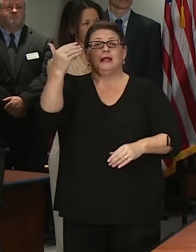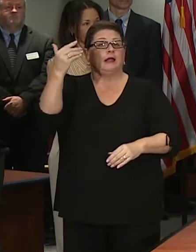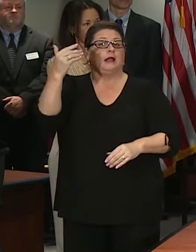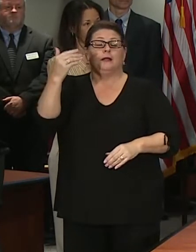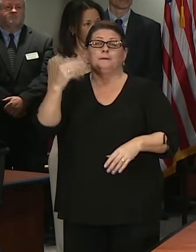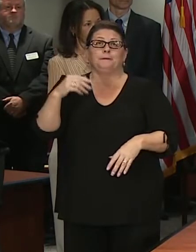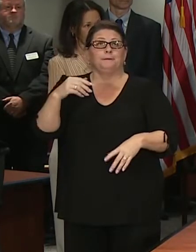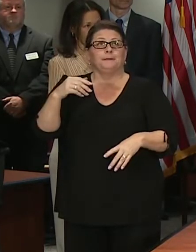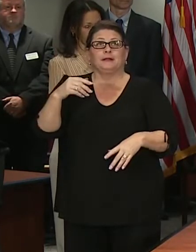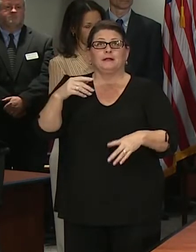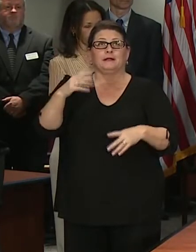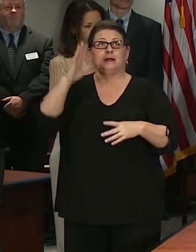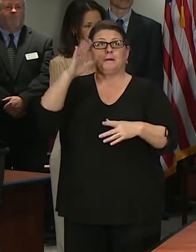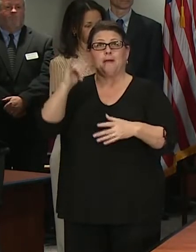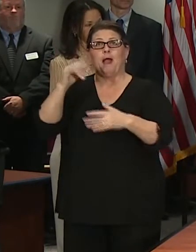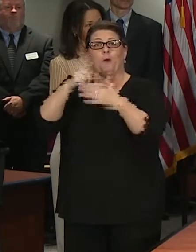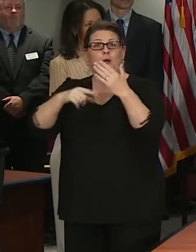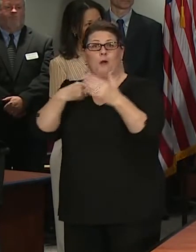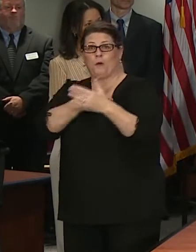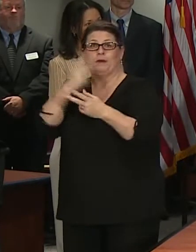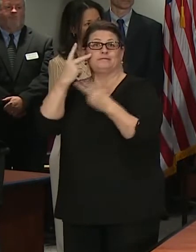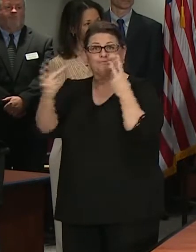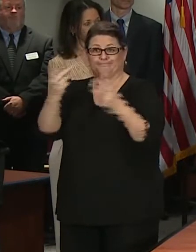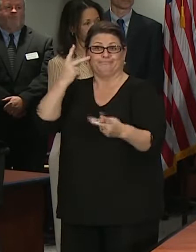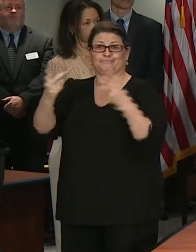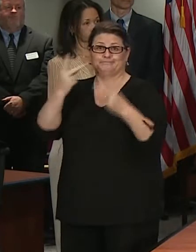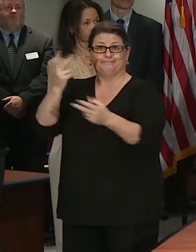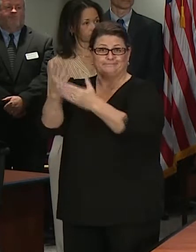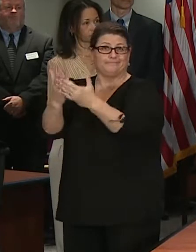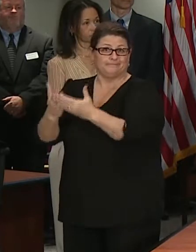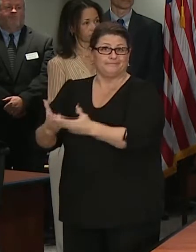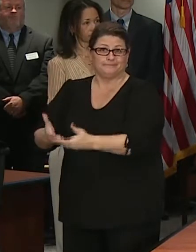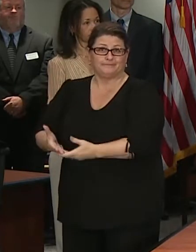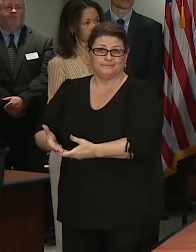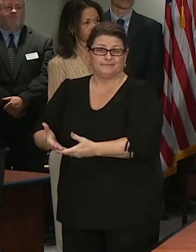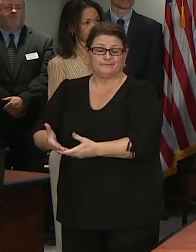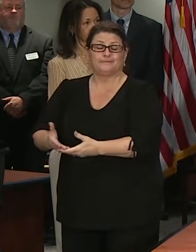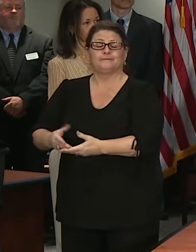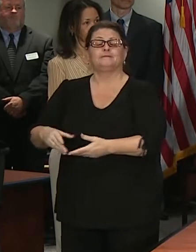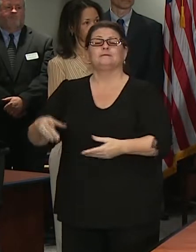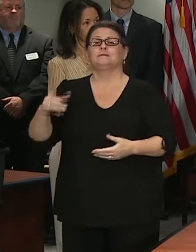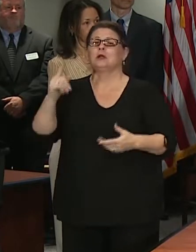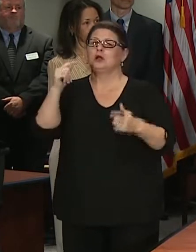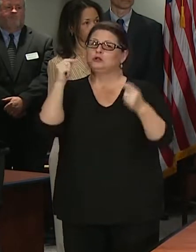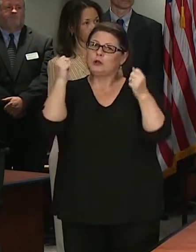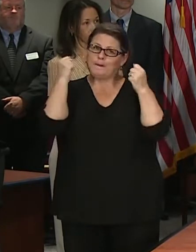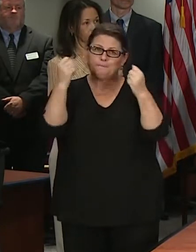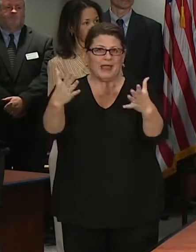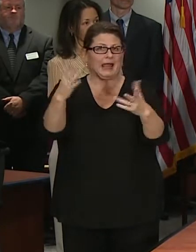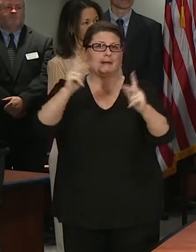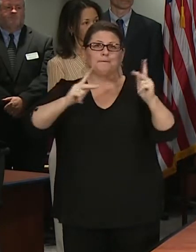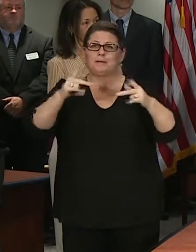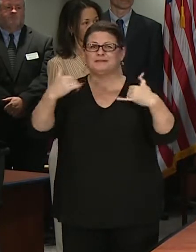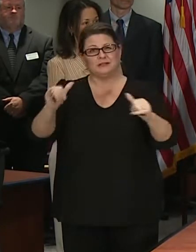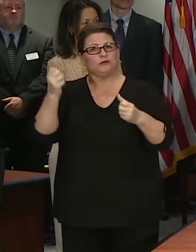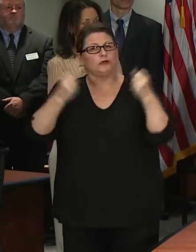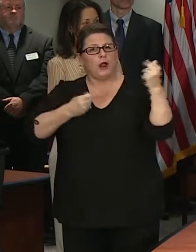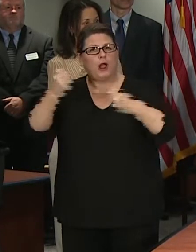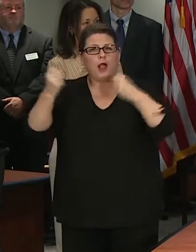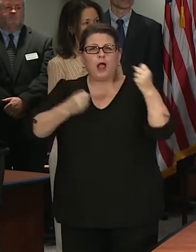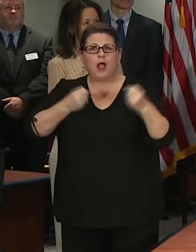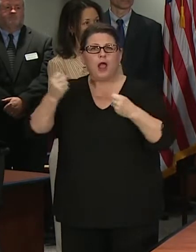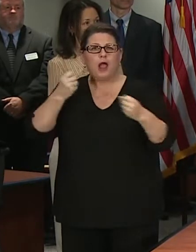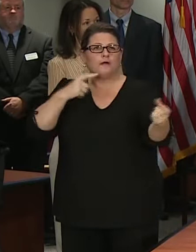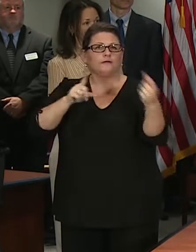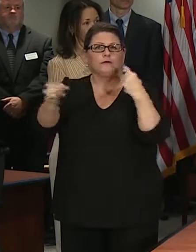from the statistics, from the facts, from observations, too many people are on the roads, too many